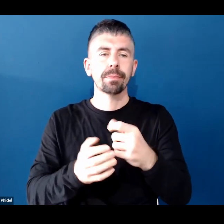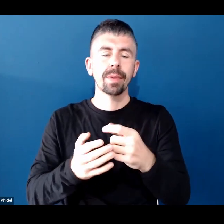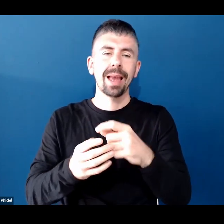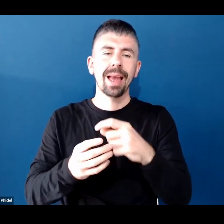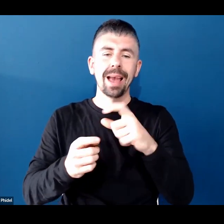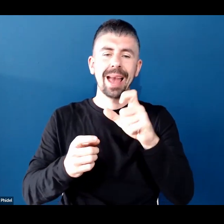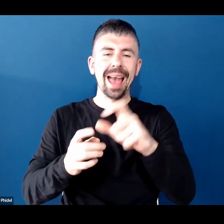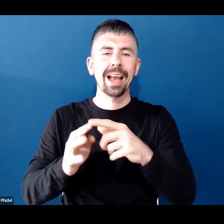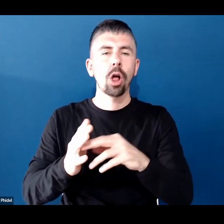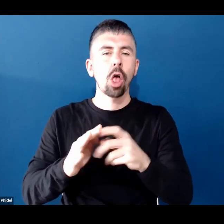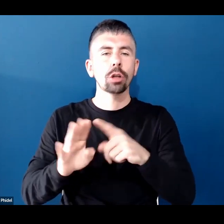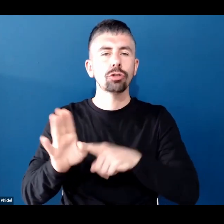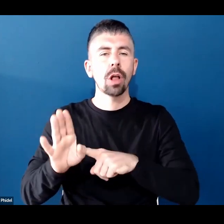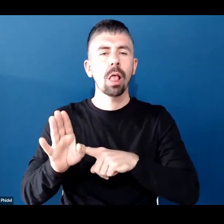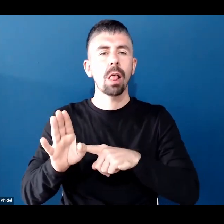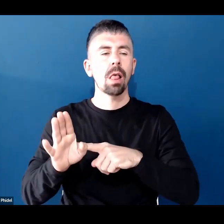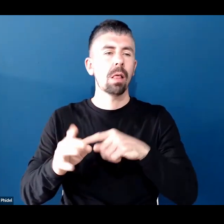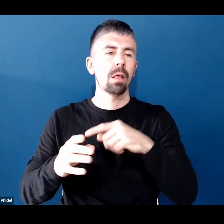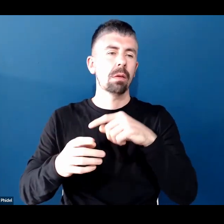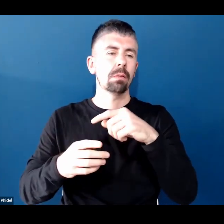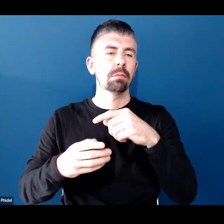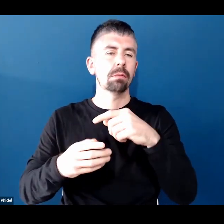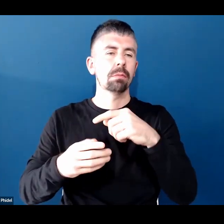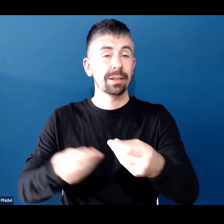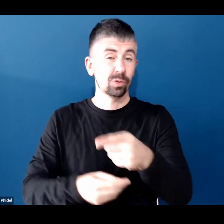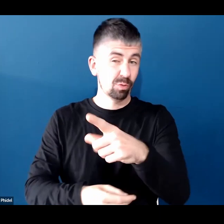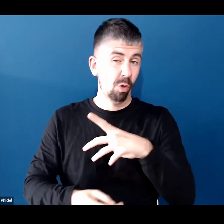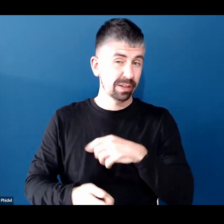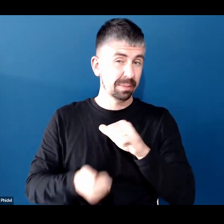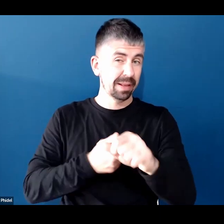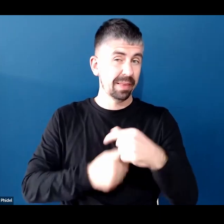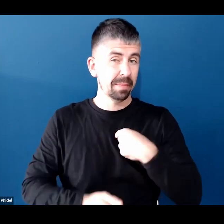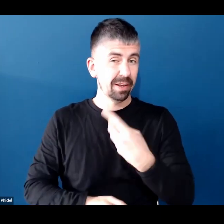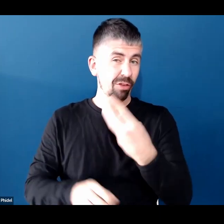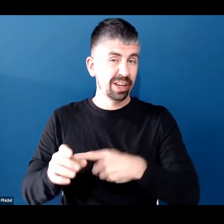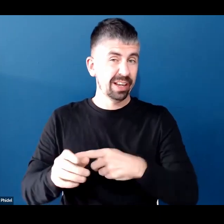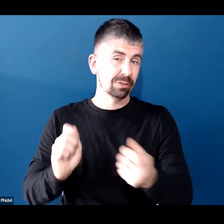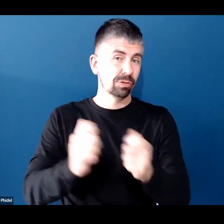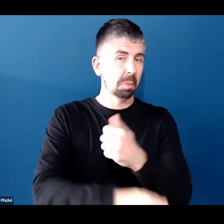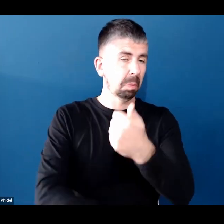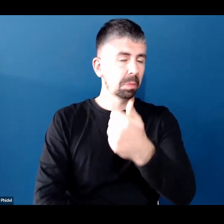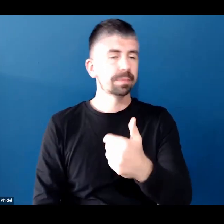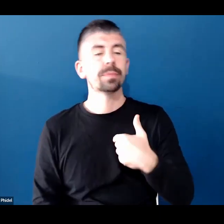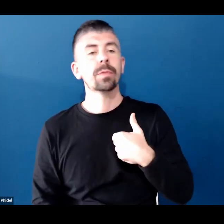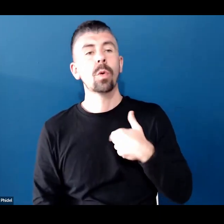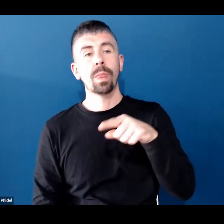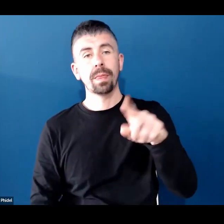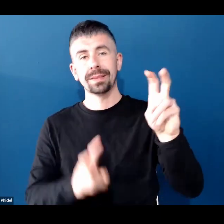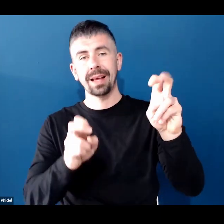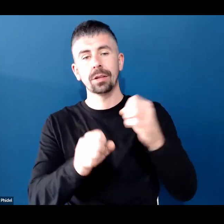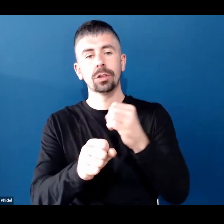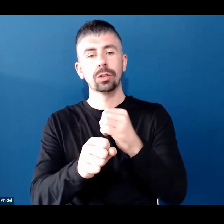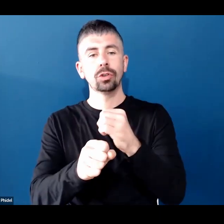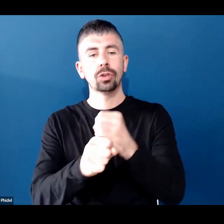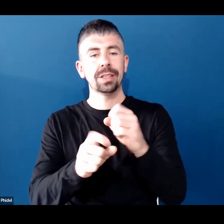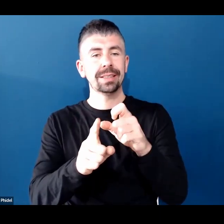economics. So you're already doing better than me there. So the title of this session, though, it's From GDP Growth to Thriving in the